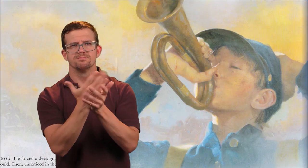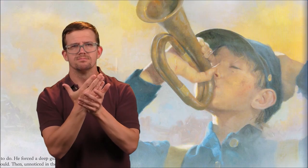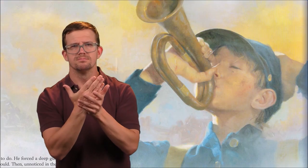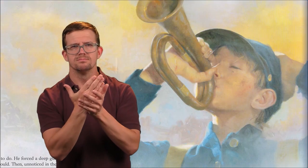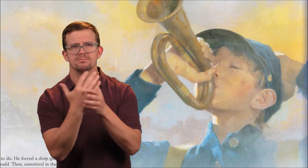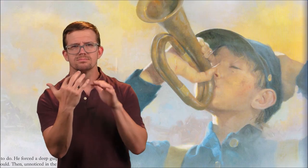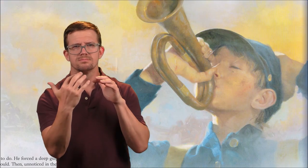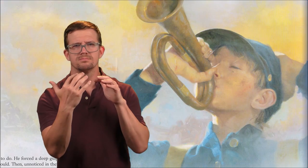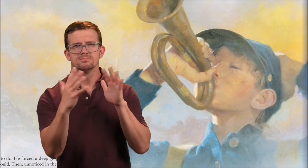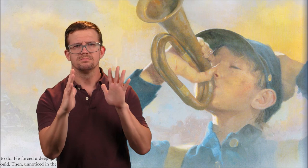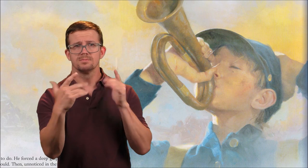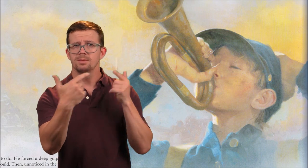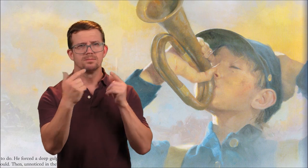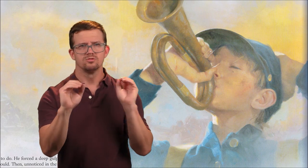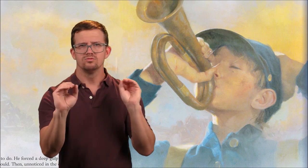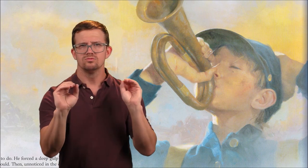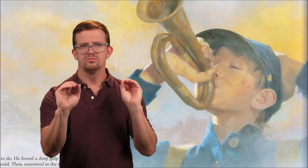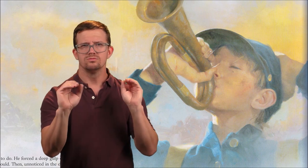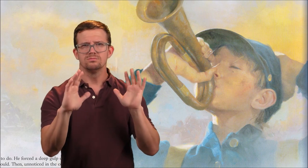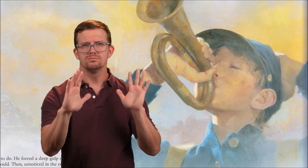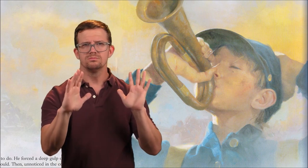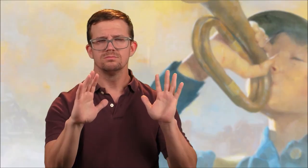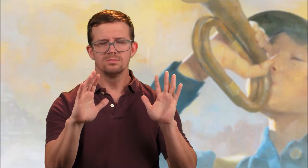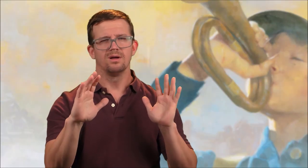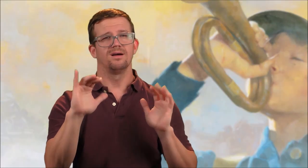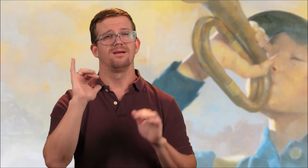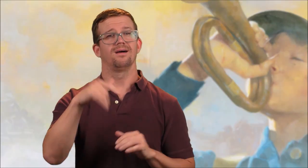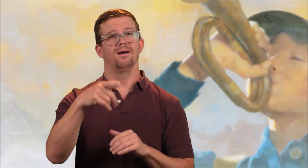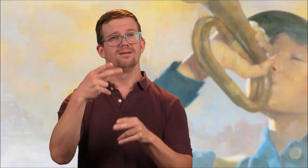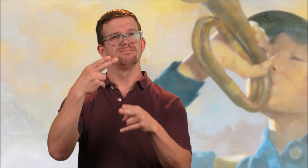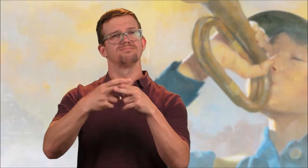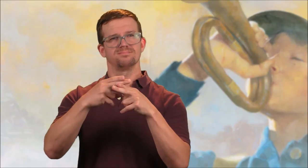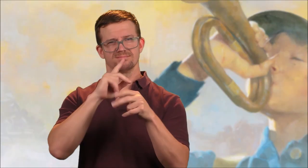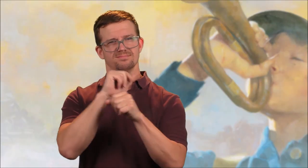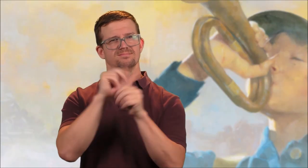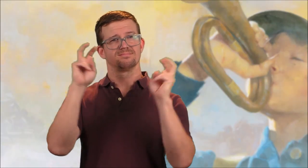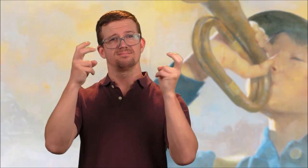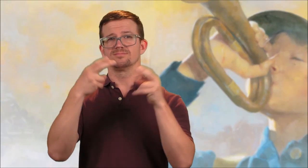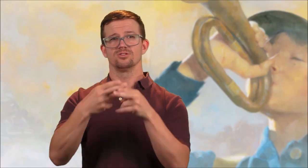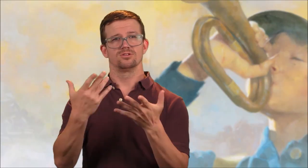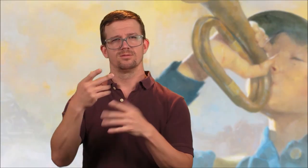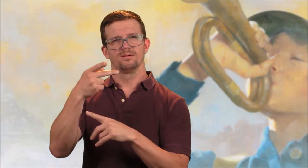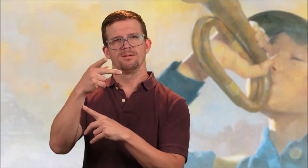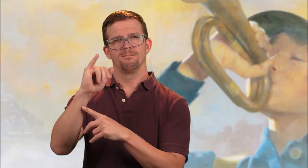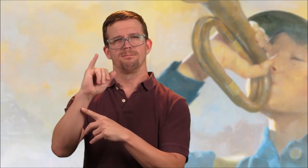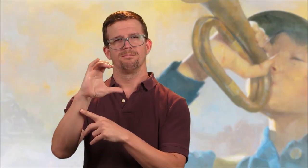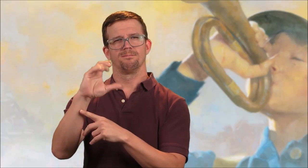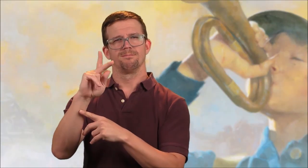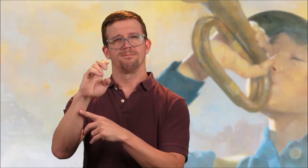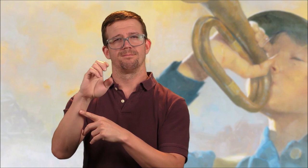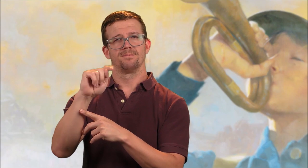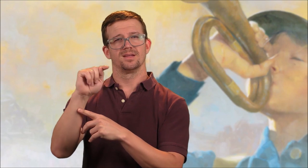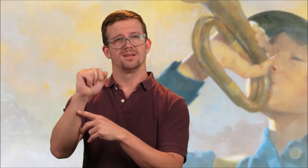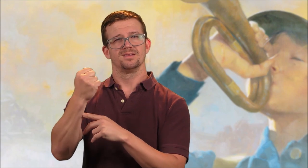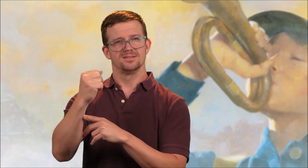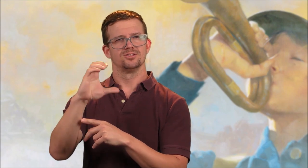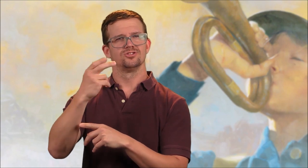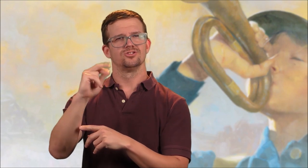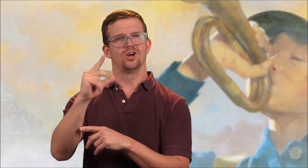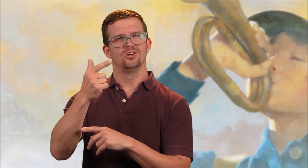Orly's style. And for a brief moment, the firing stopped. In this deadliest of battles,